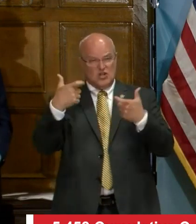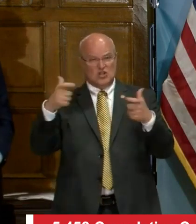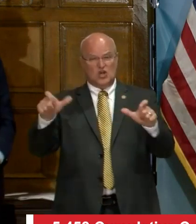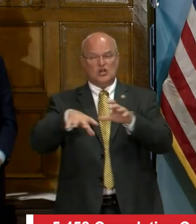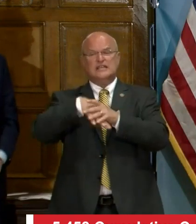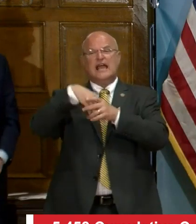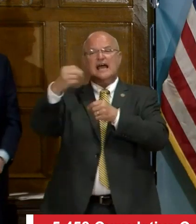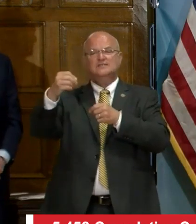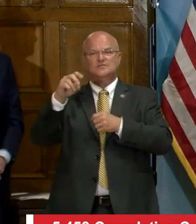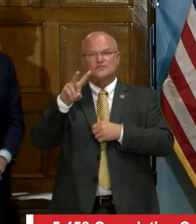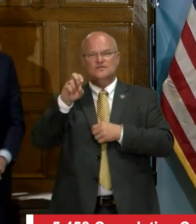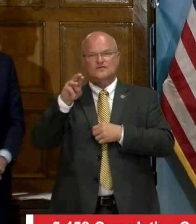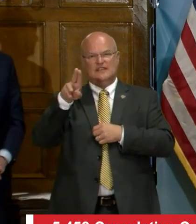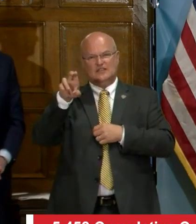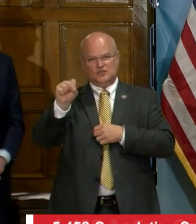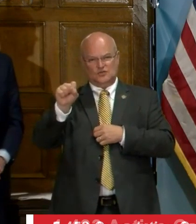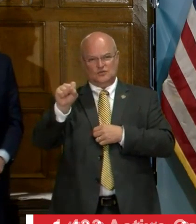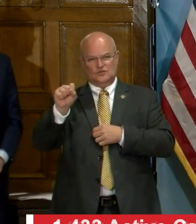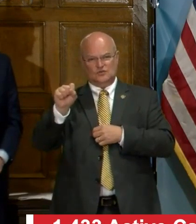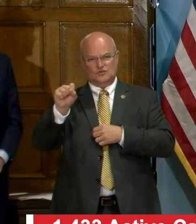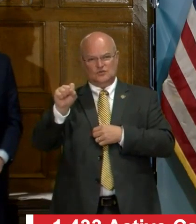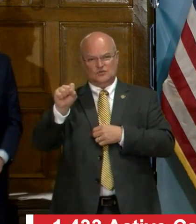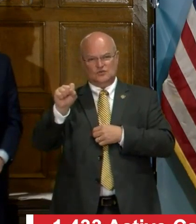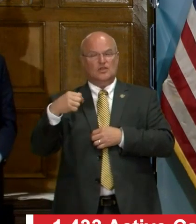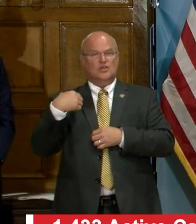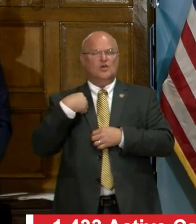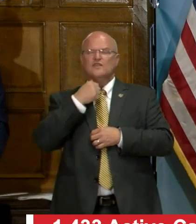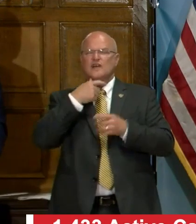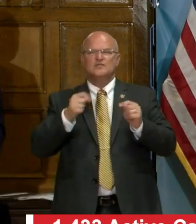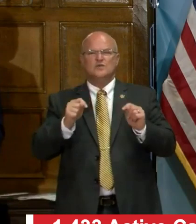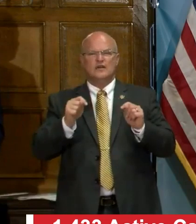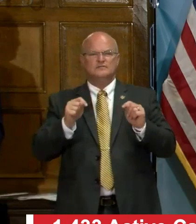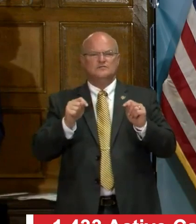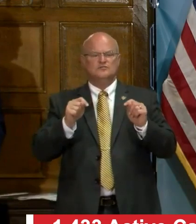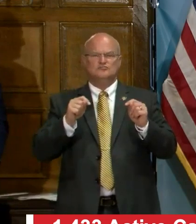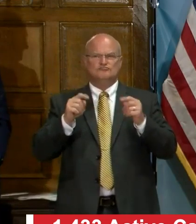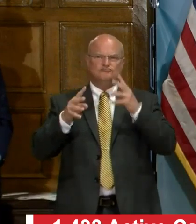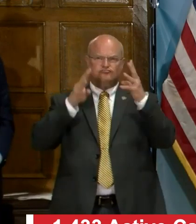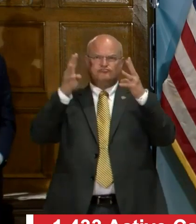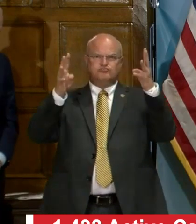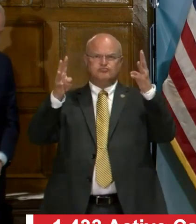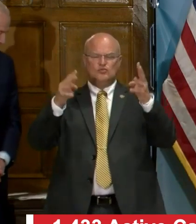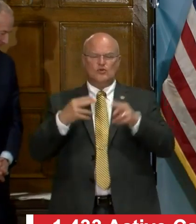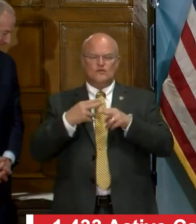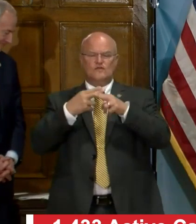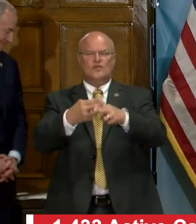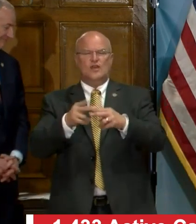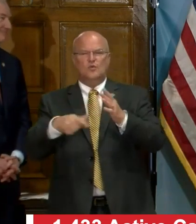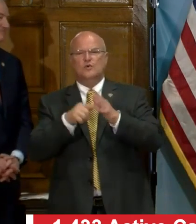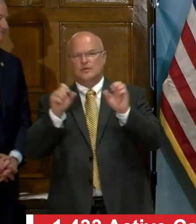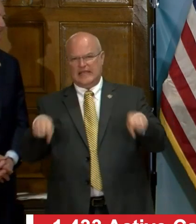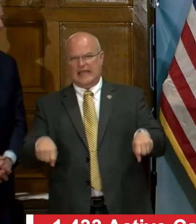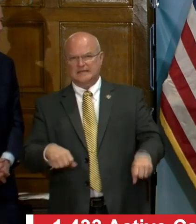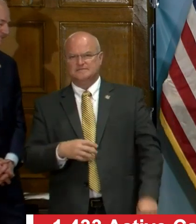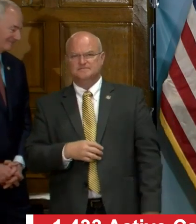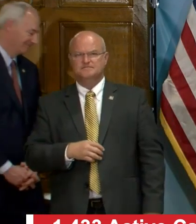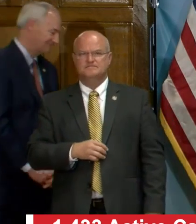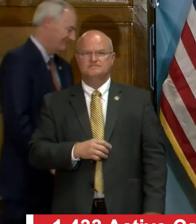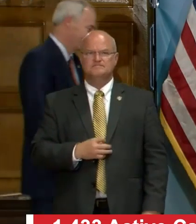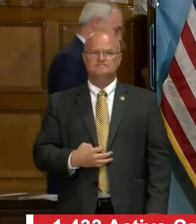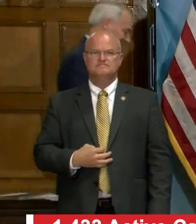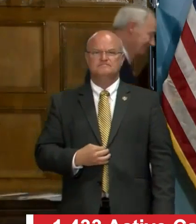large outdoor venues. So we've not tried to recreate those. We've referred to those when we can.